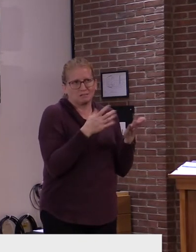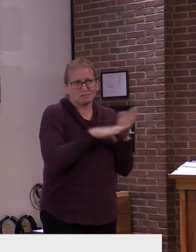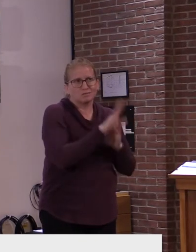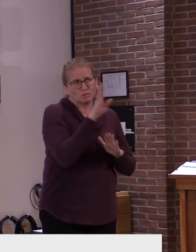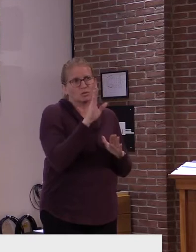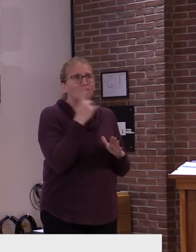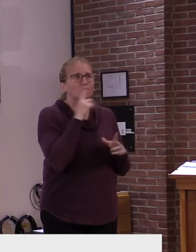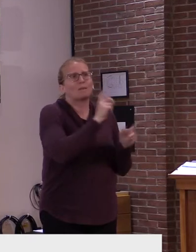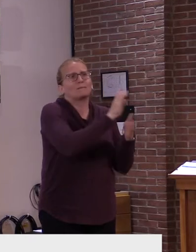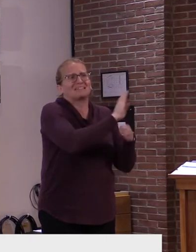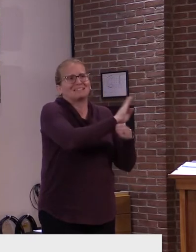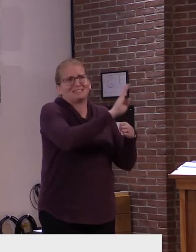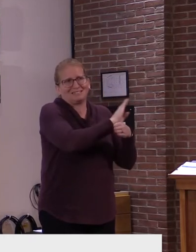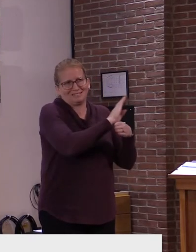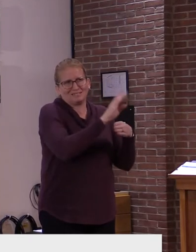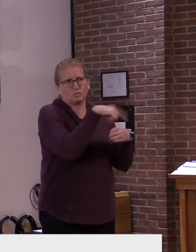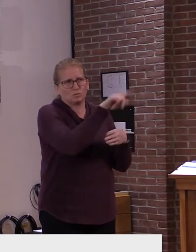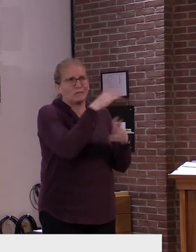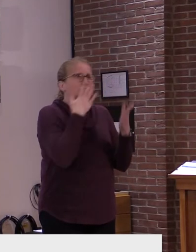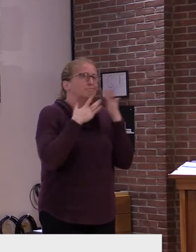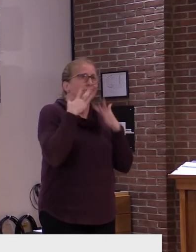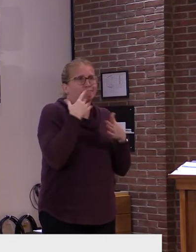needed during these times.